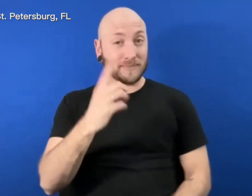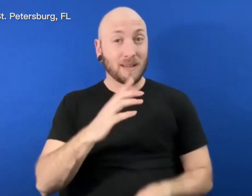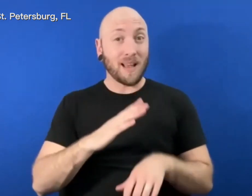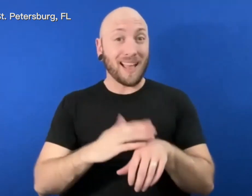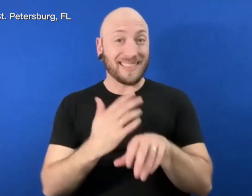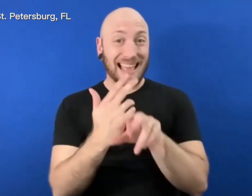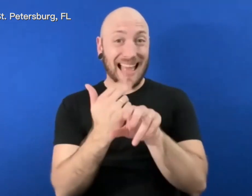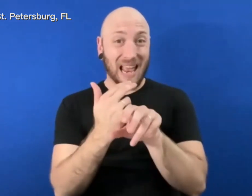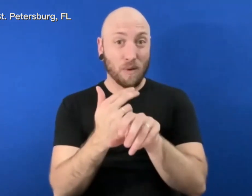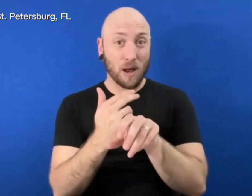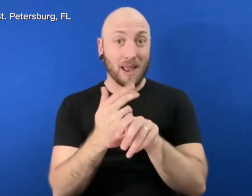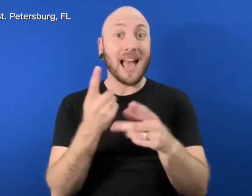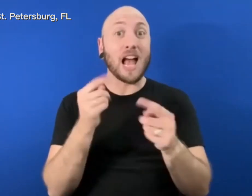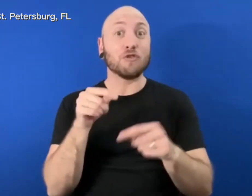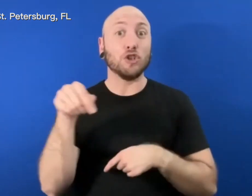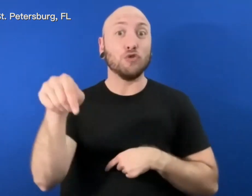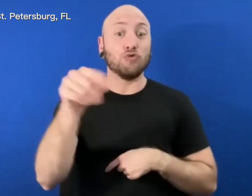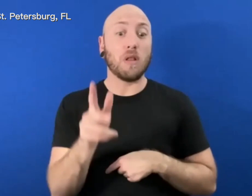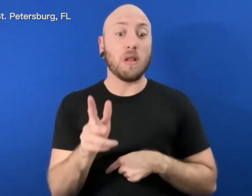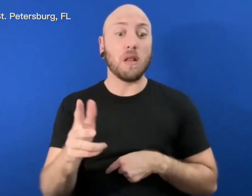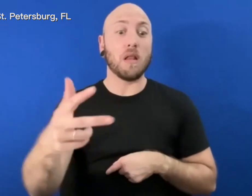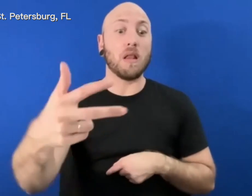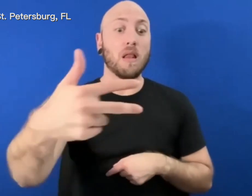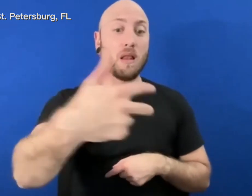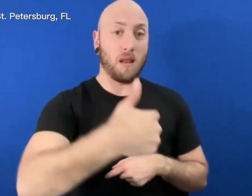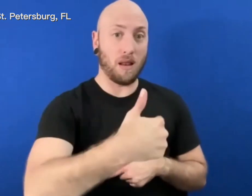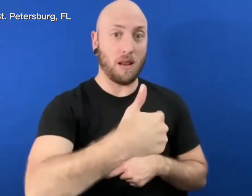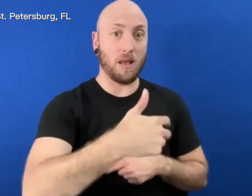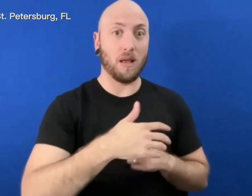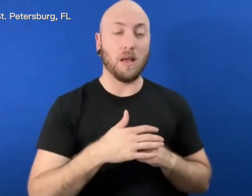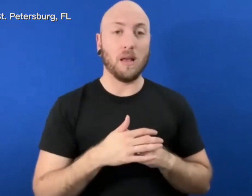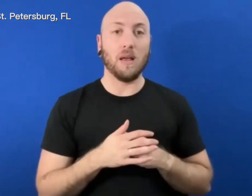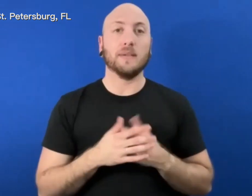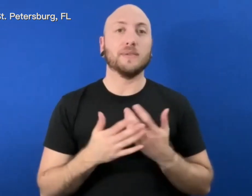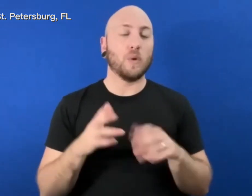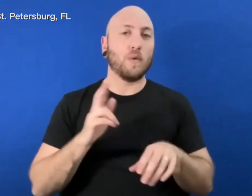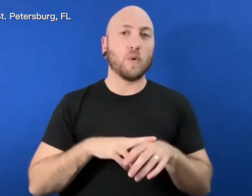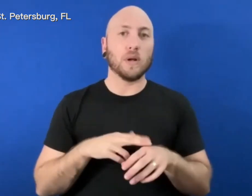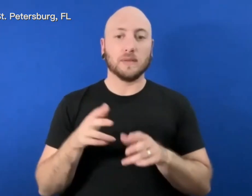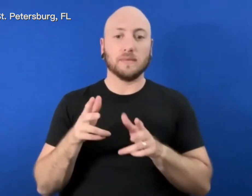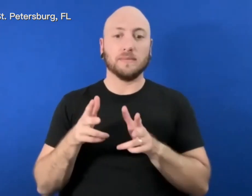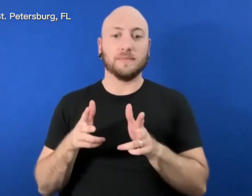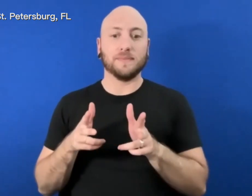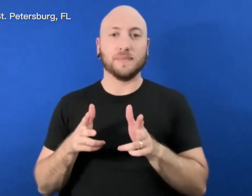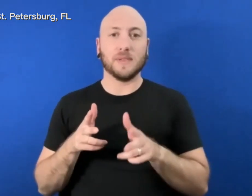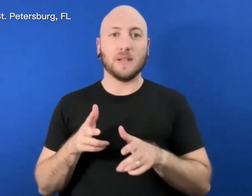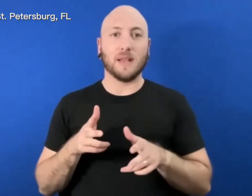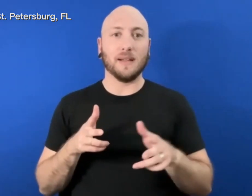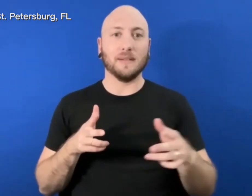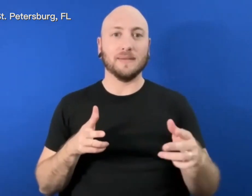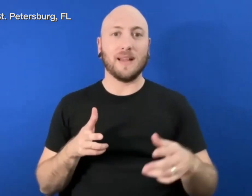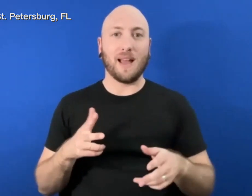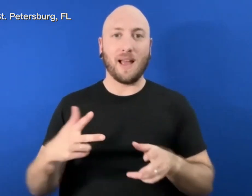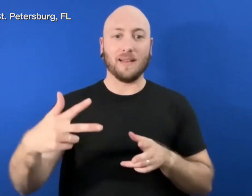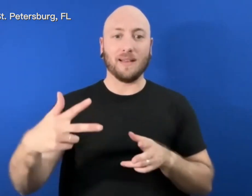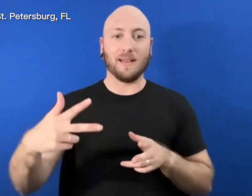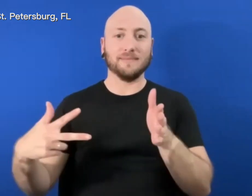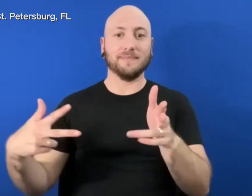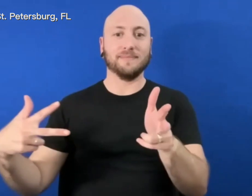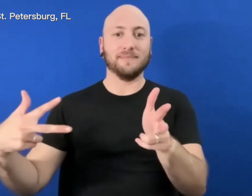as soon as I tried to take the turn, I T-boned another car, causing it to flip. And there was a family in